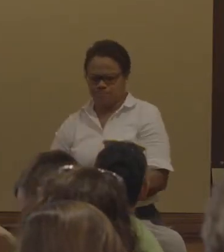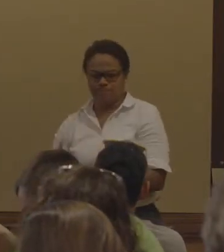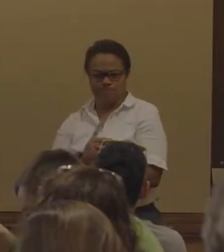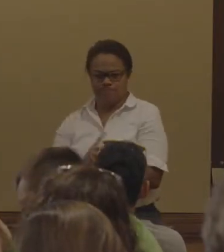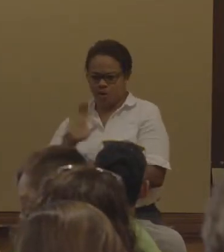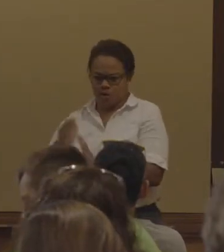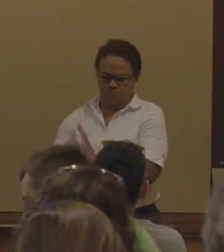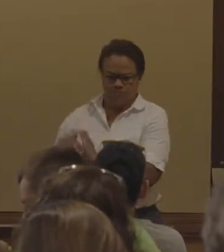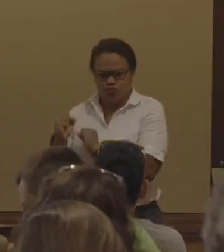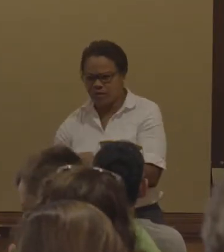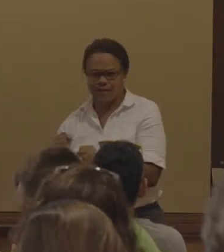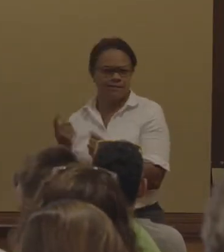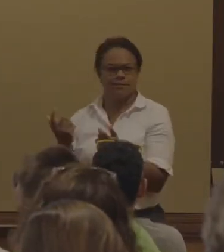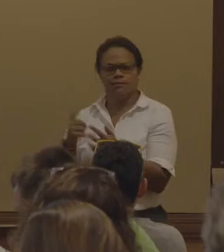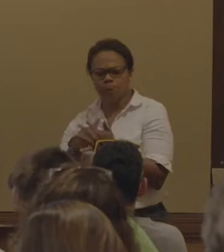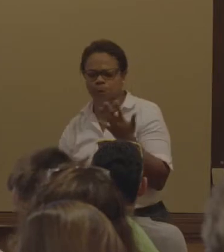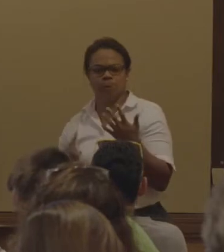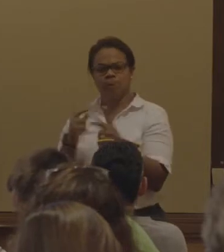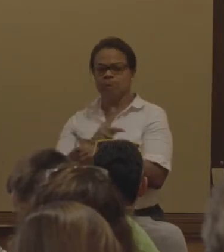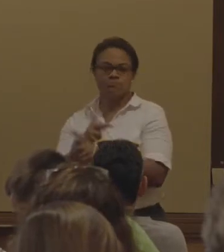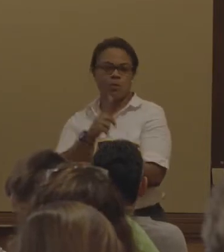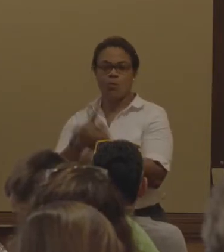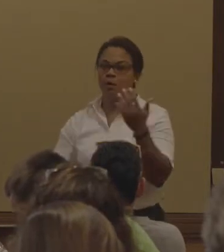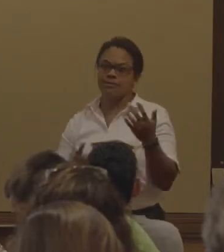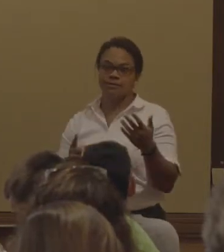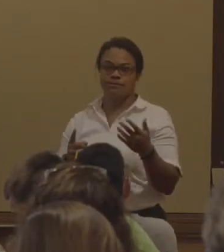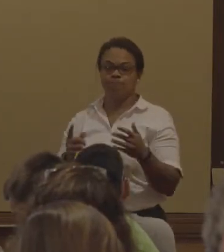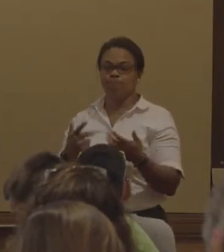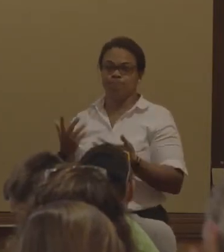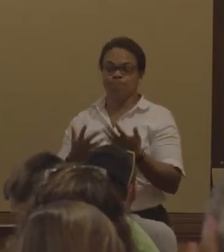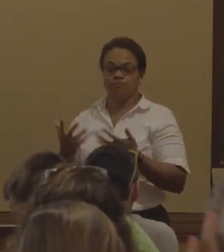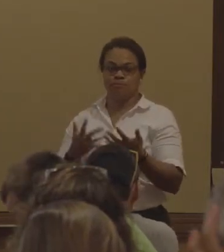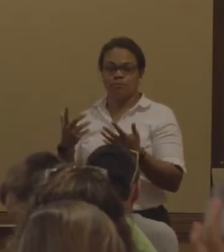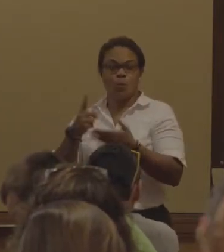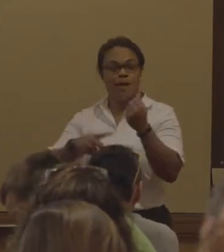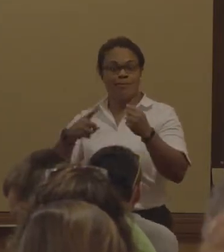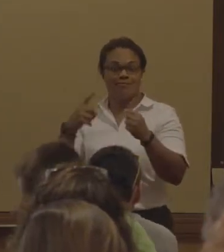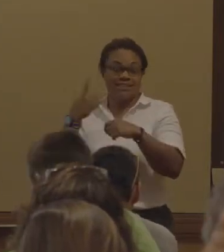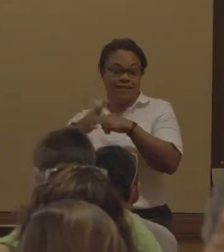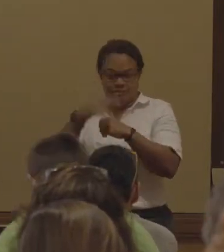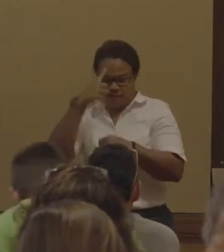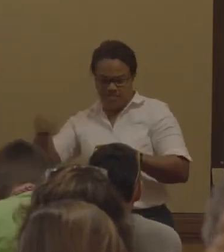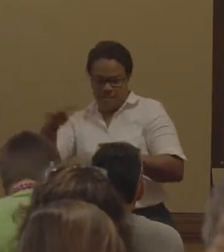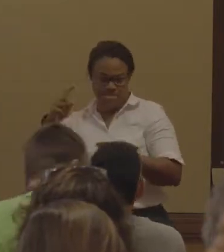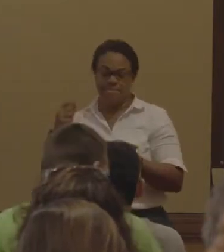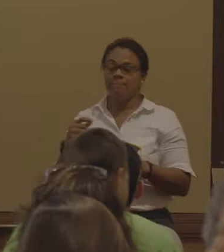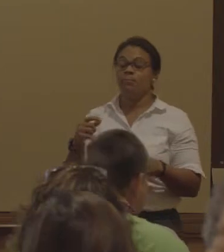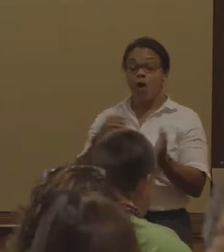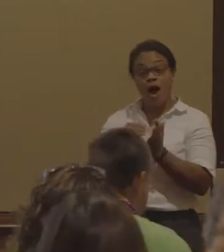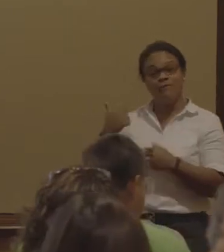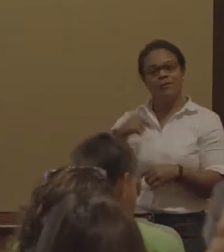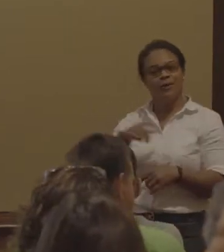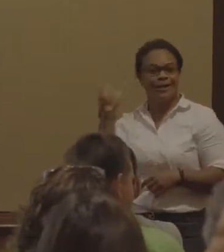have, and hopefully explore and find out what more is out there. A lot of times we hear students, you know, I want to be a